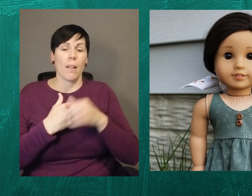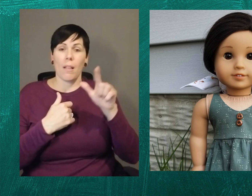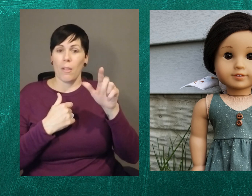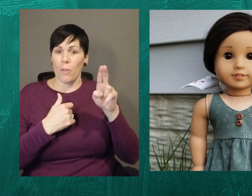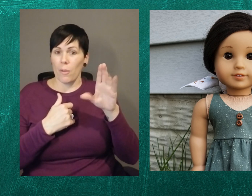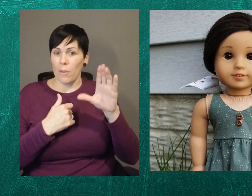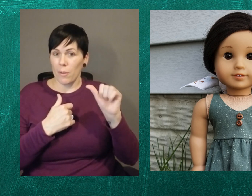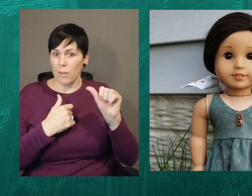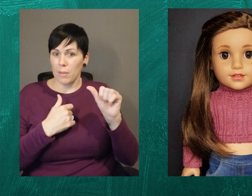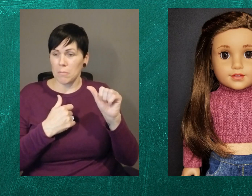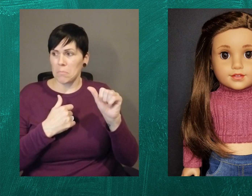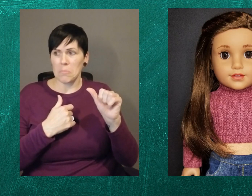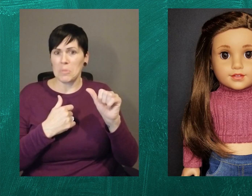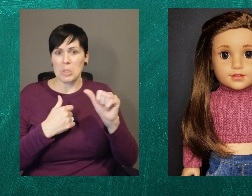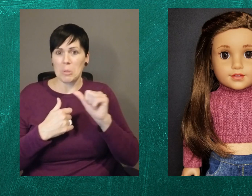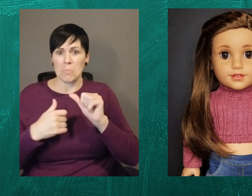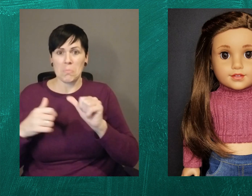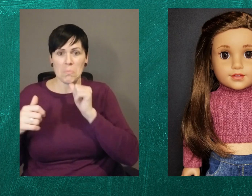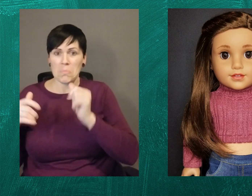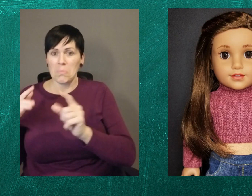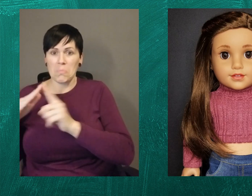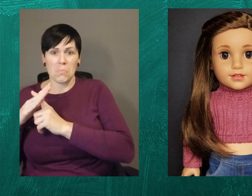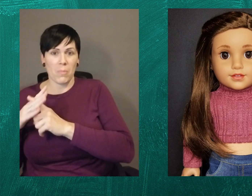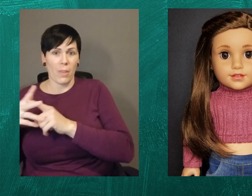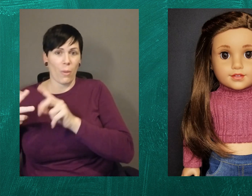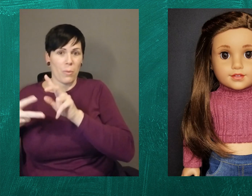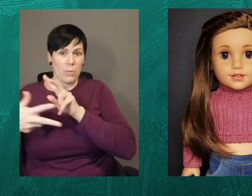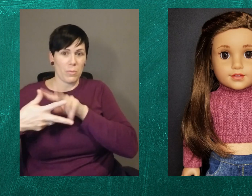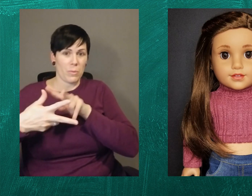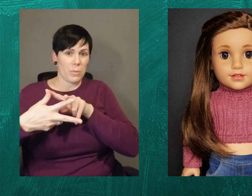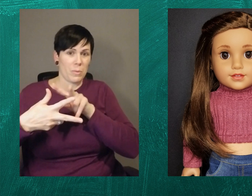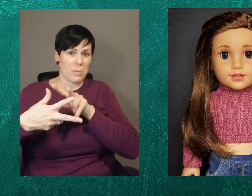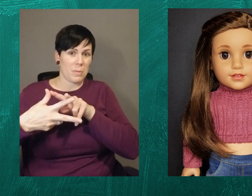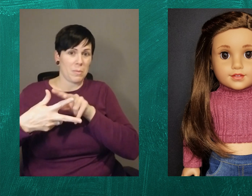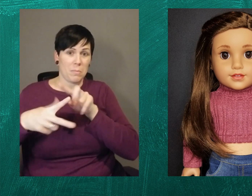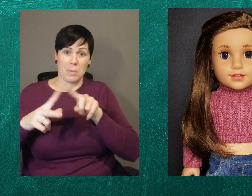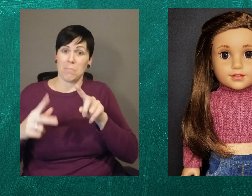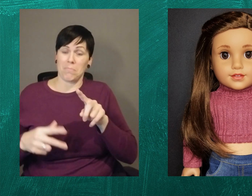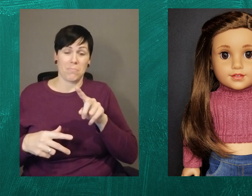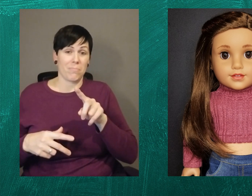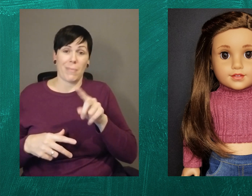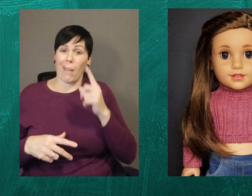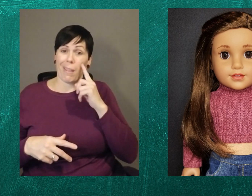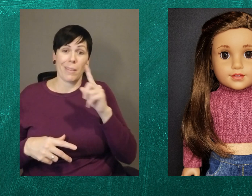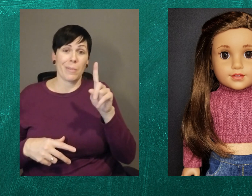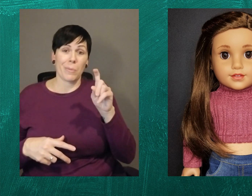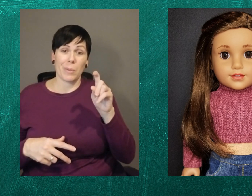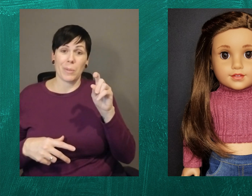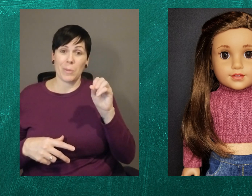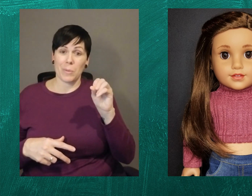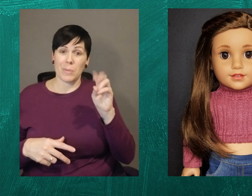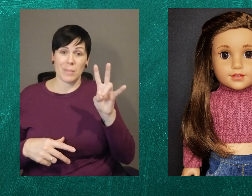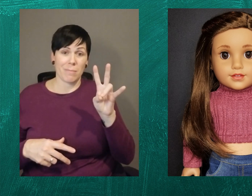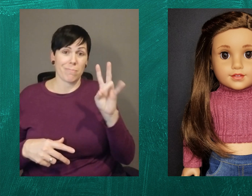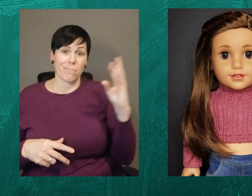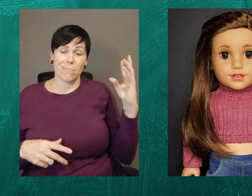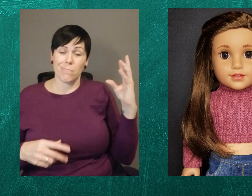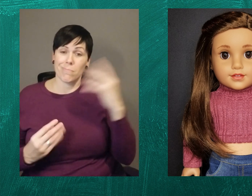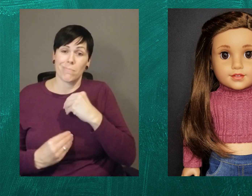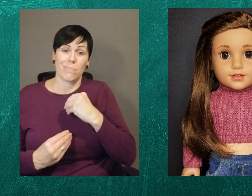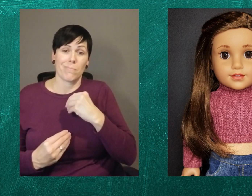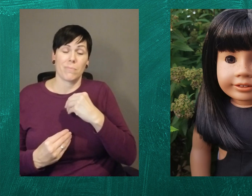collection. Luca, she didn't make any of the other lists, but she's on my list. I think 107 is gorgeous.